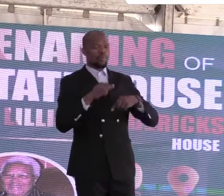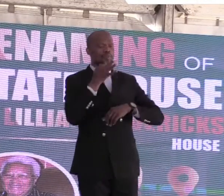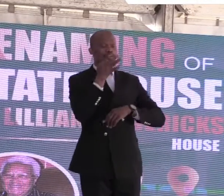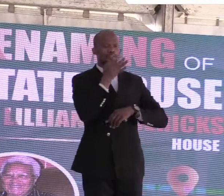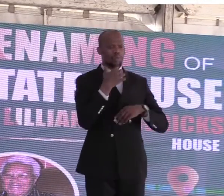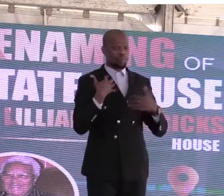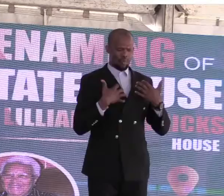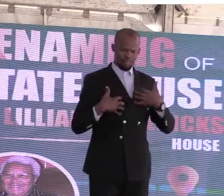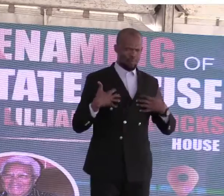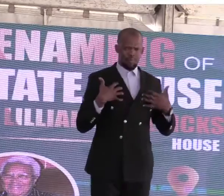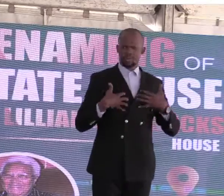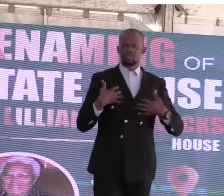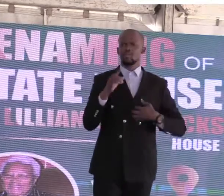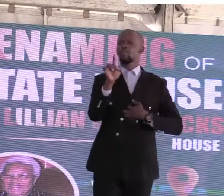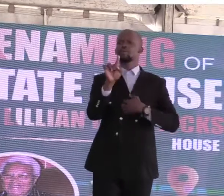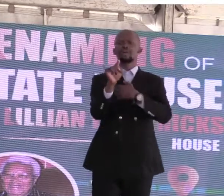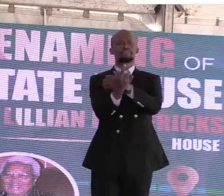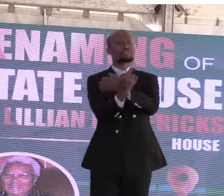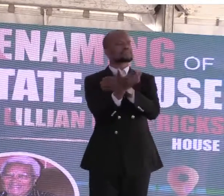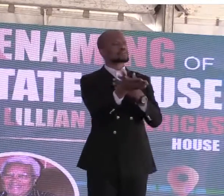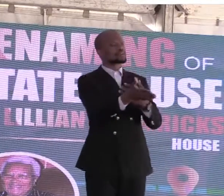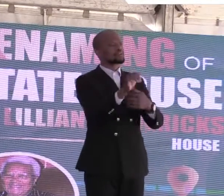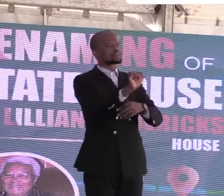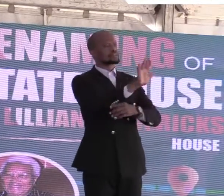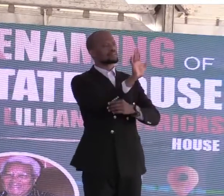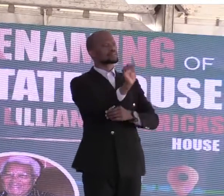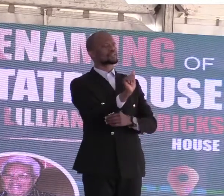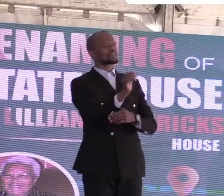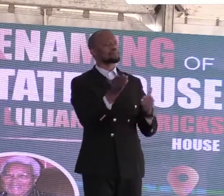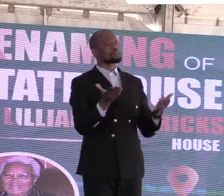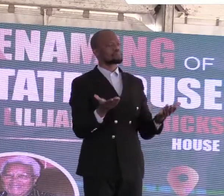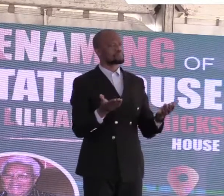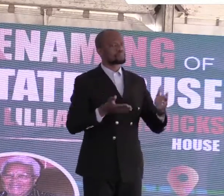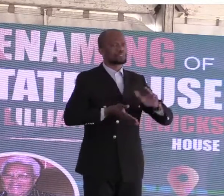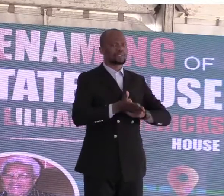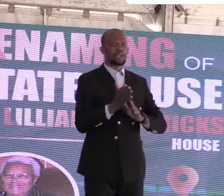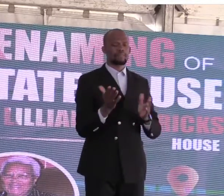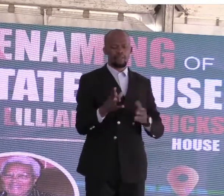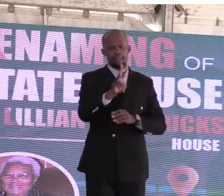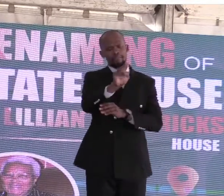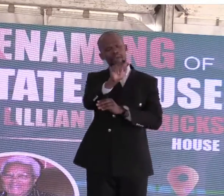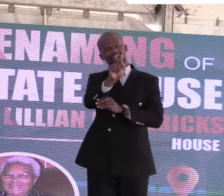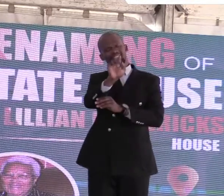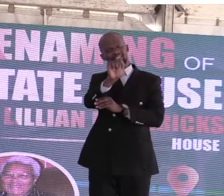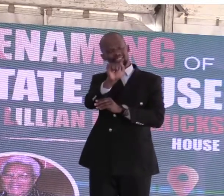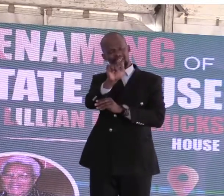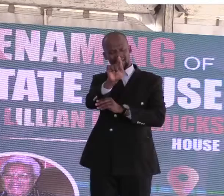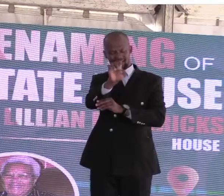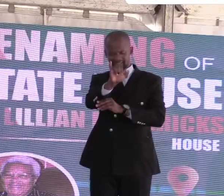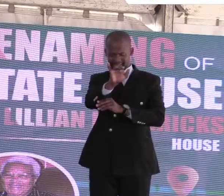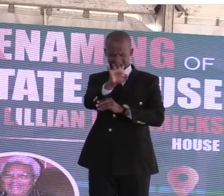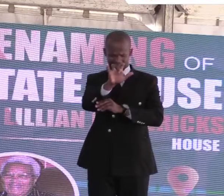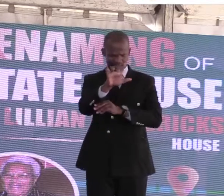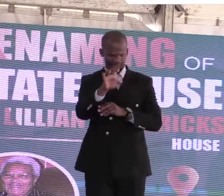worried for what is happening and where we are going. In the same Matatiela, Honorable